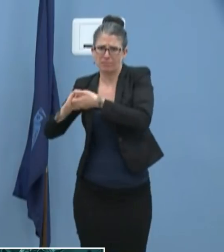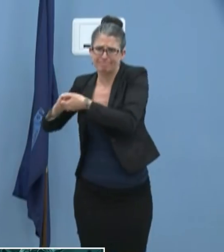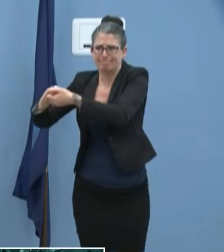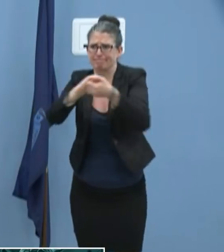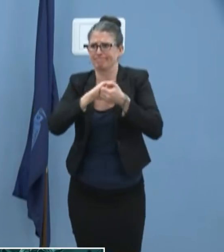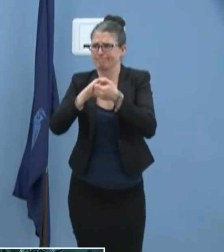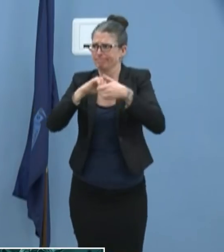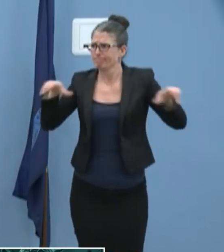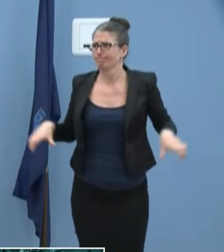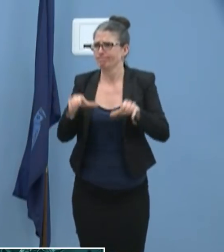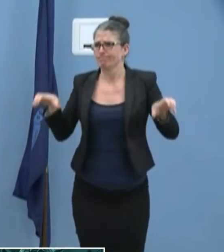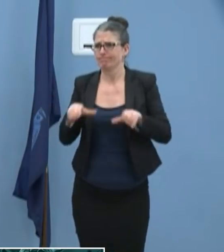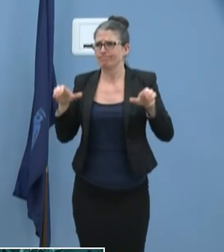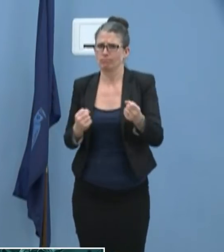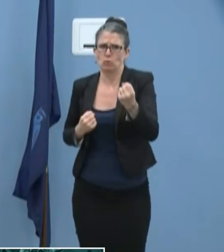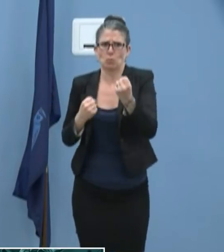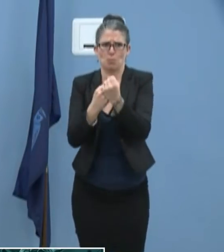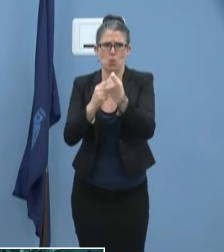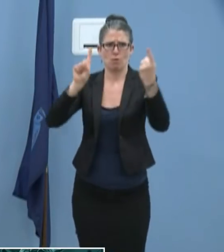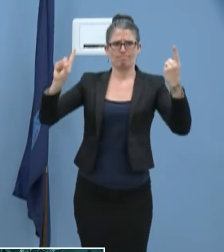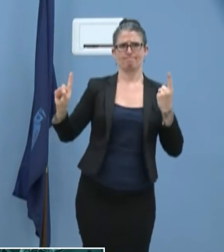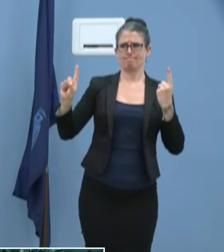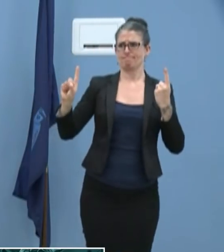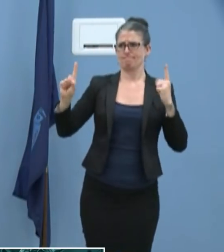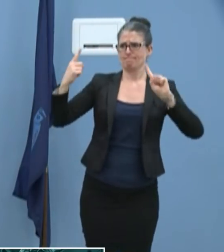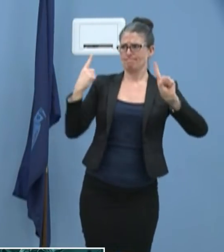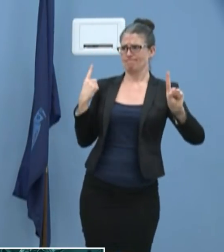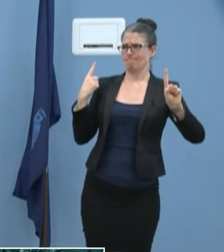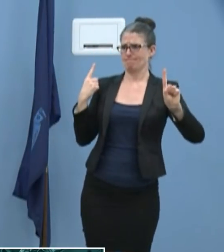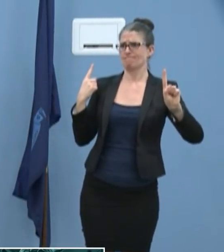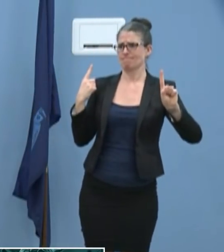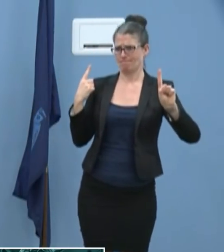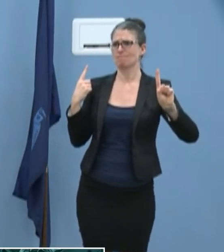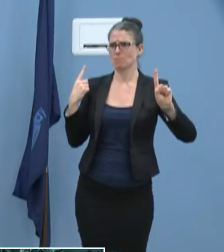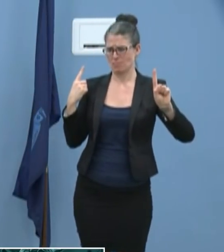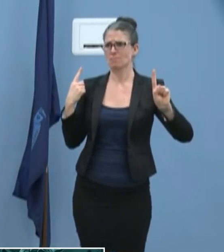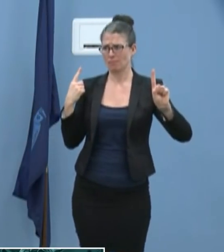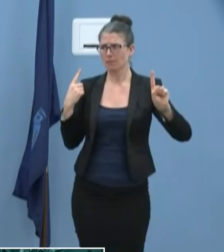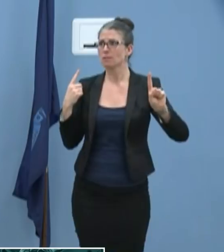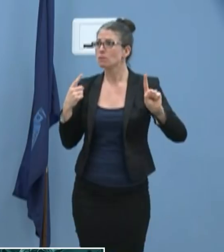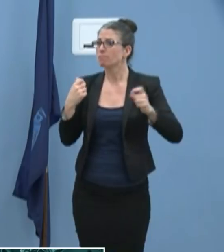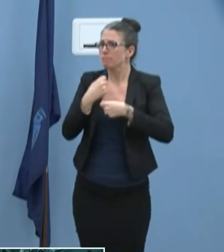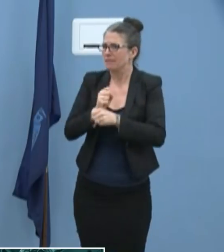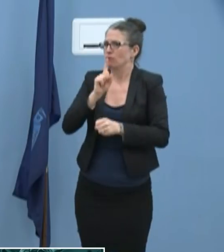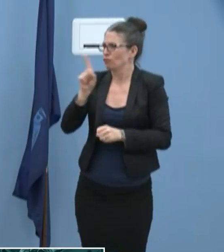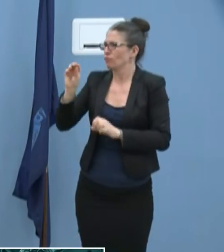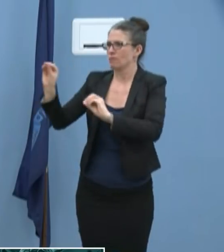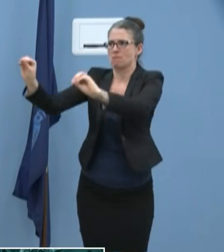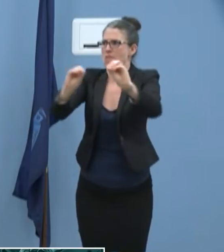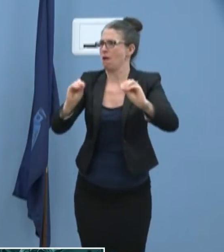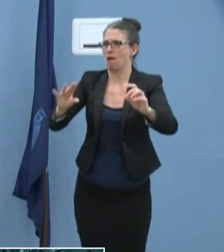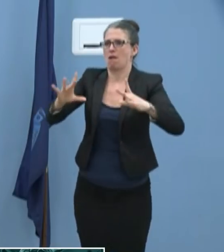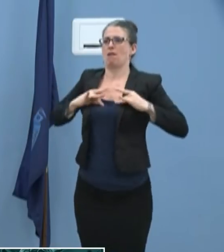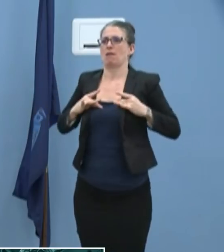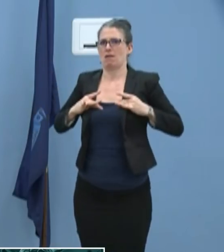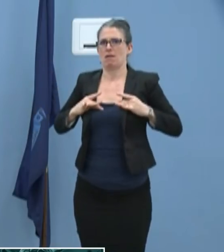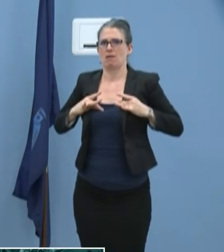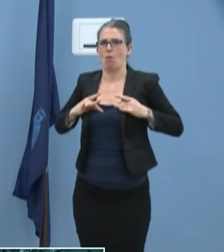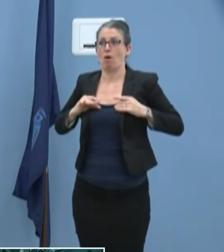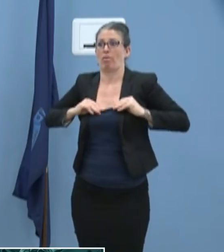In these unprecedented, uncertain times, I'm reminded of what Mr. Rogers said.